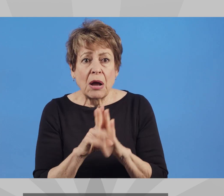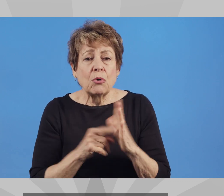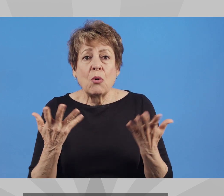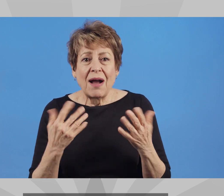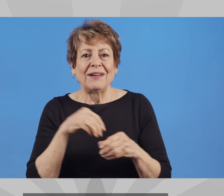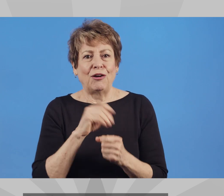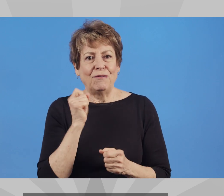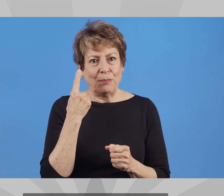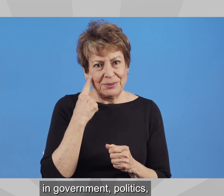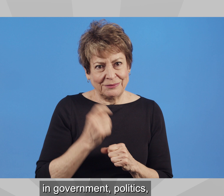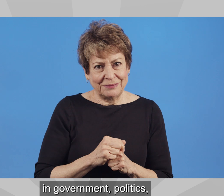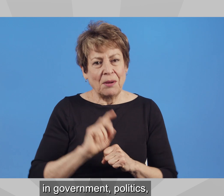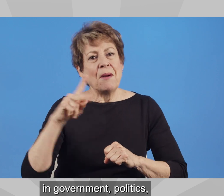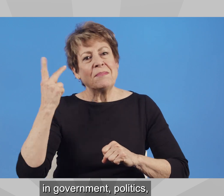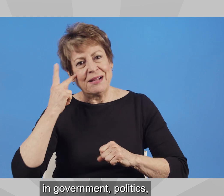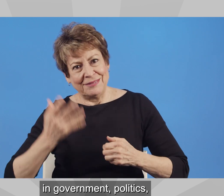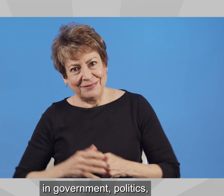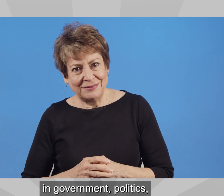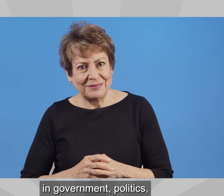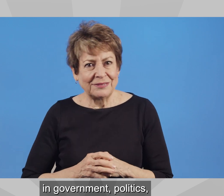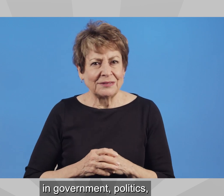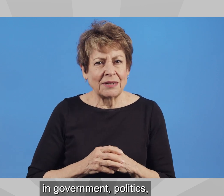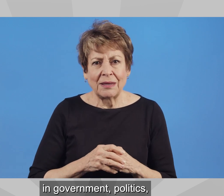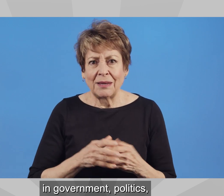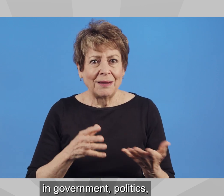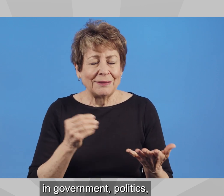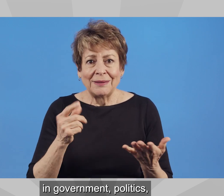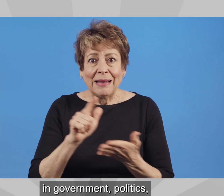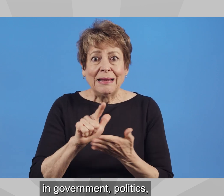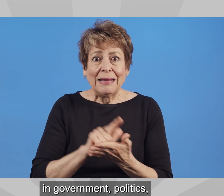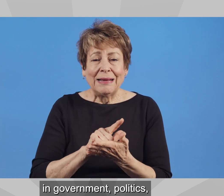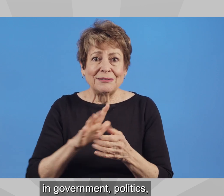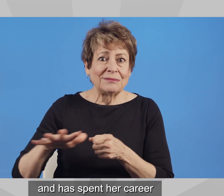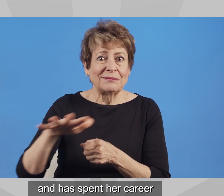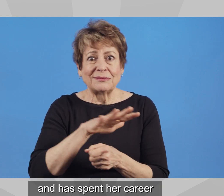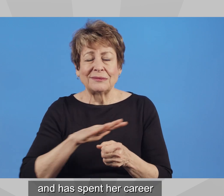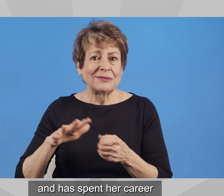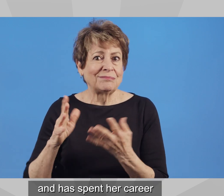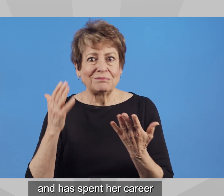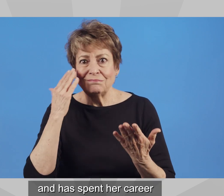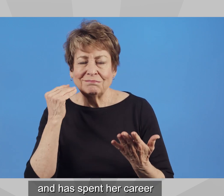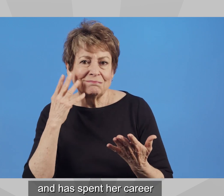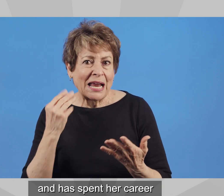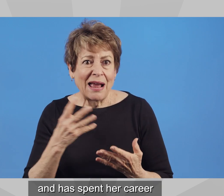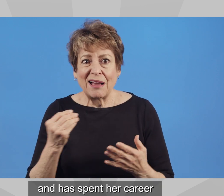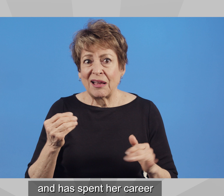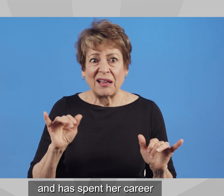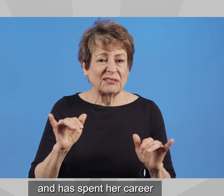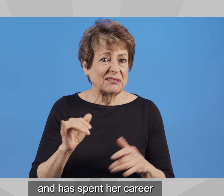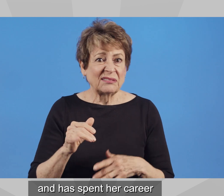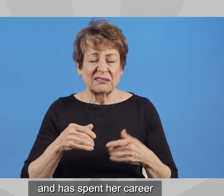Dorri has a strong background in government, politics, and the legal industry, and has spent her career working